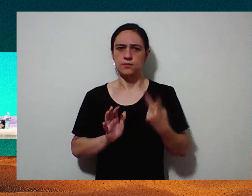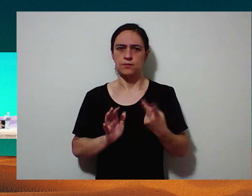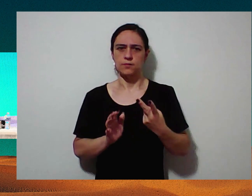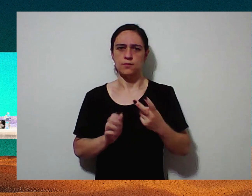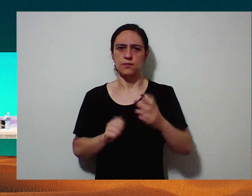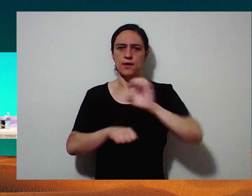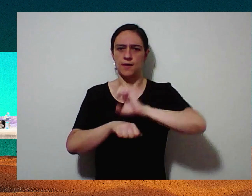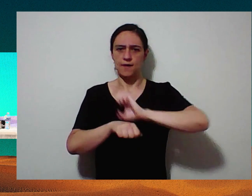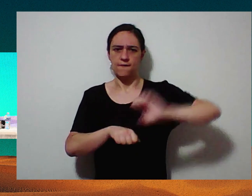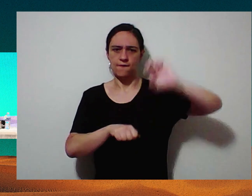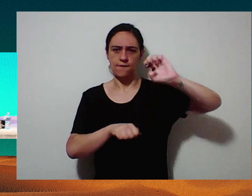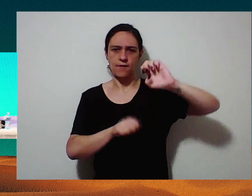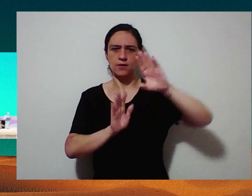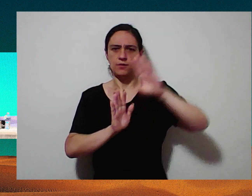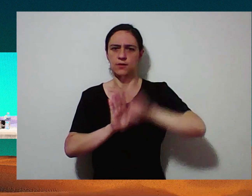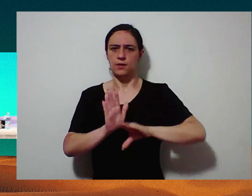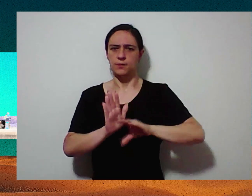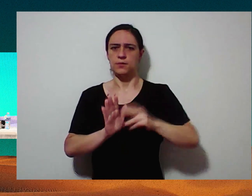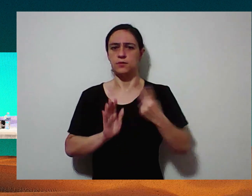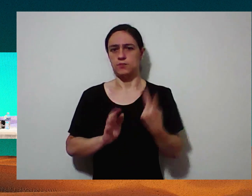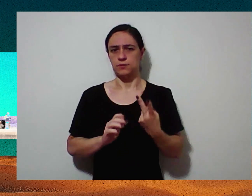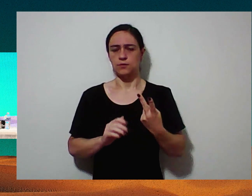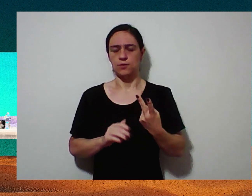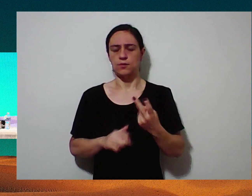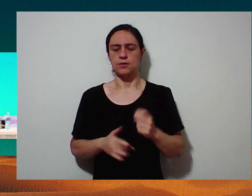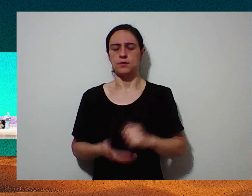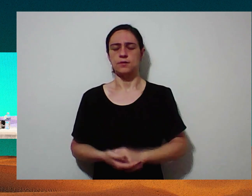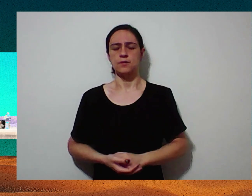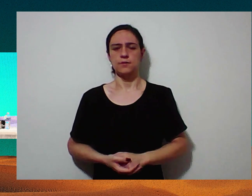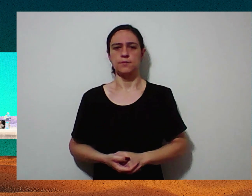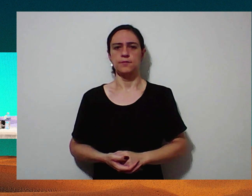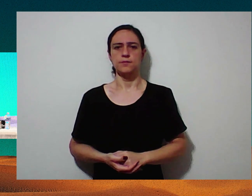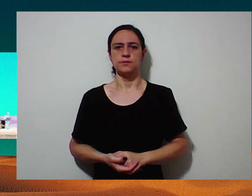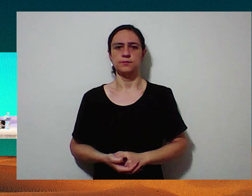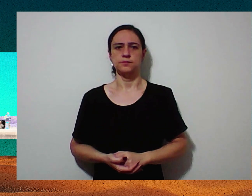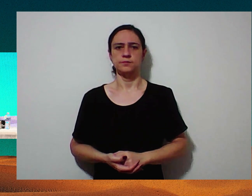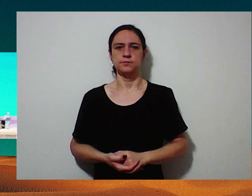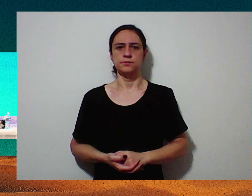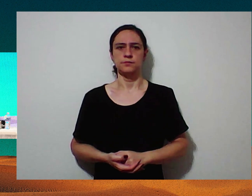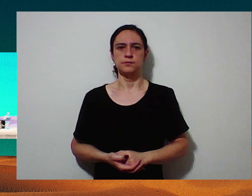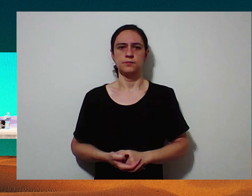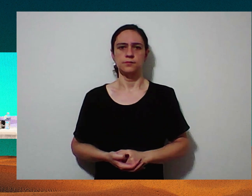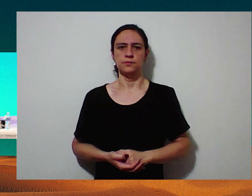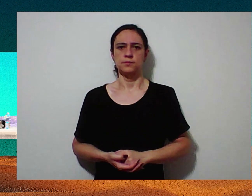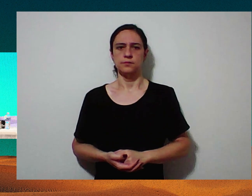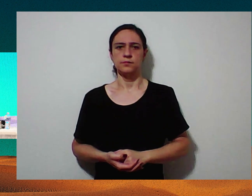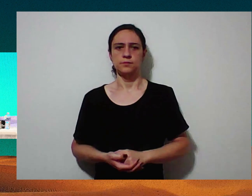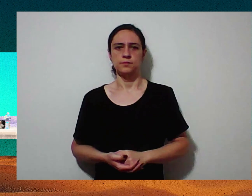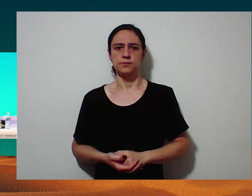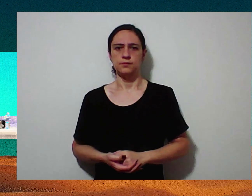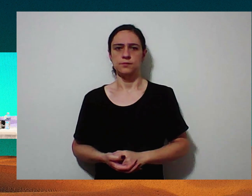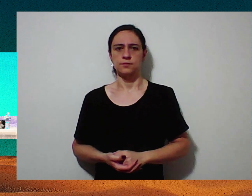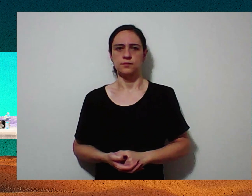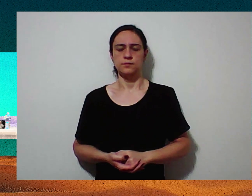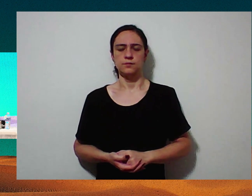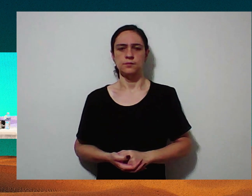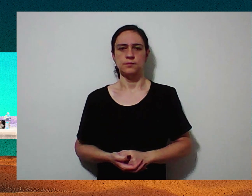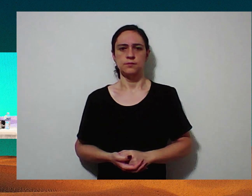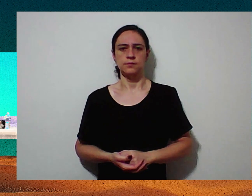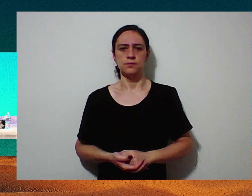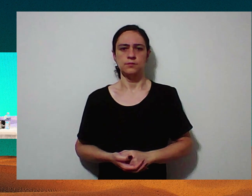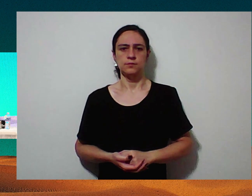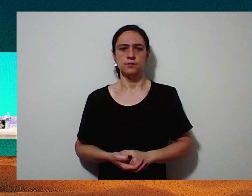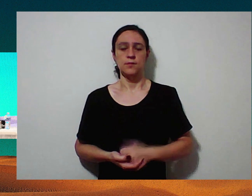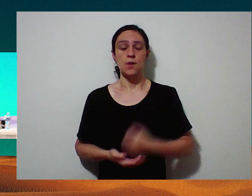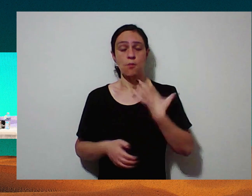fazer vocês virarem páginas da Bíblia, I'm tá? sorry to make you Nice. turn pages in your Bible, Mas é bom praticar, né? but it is good to